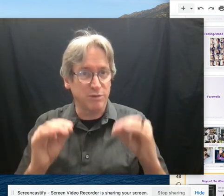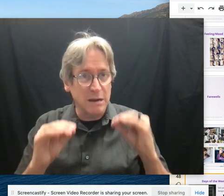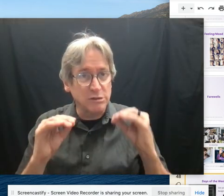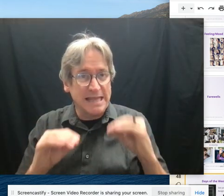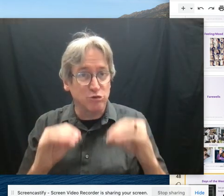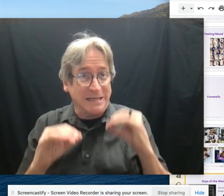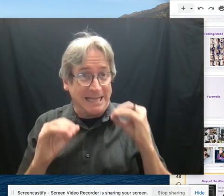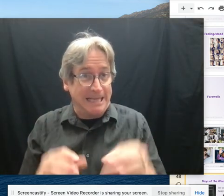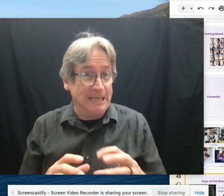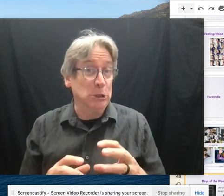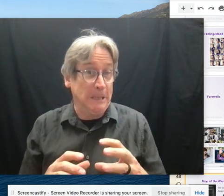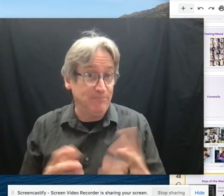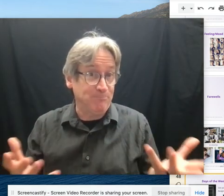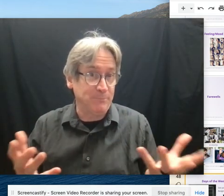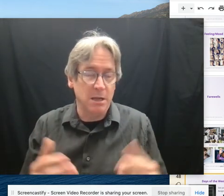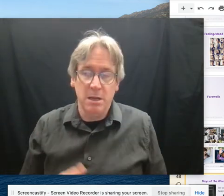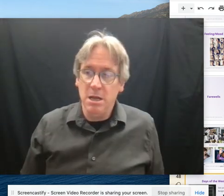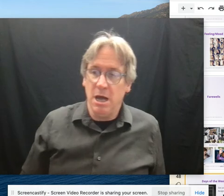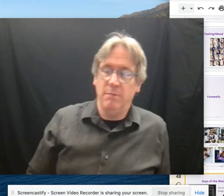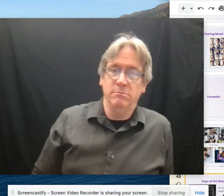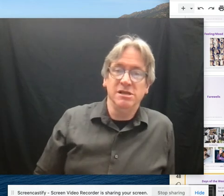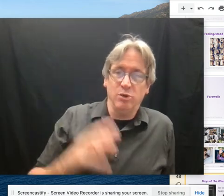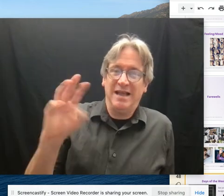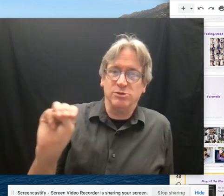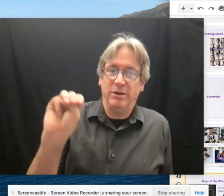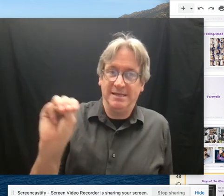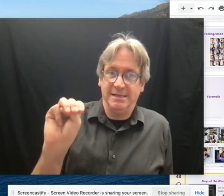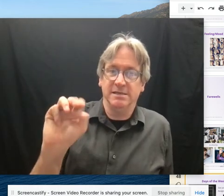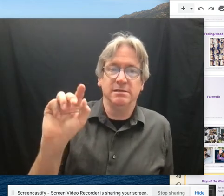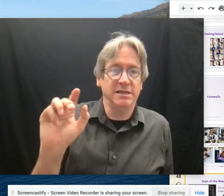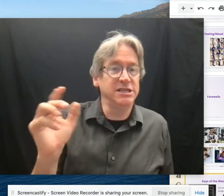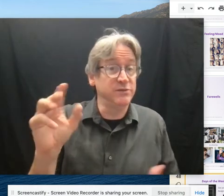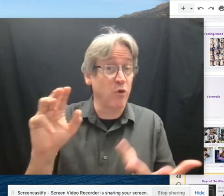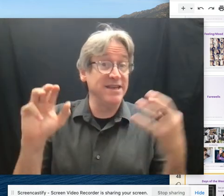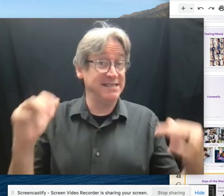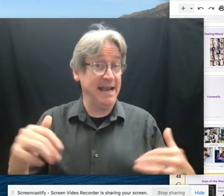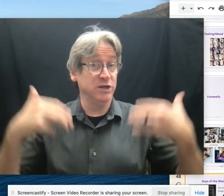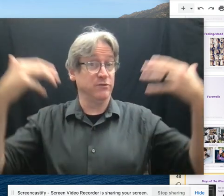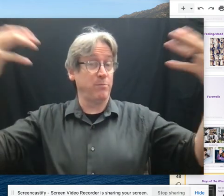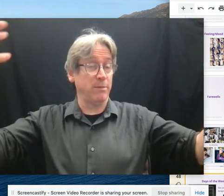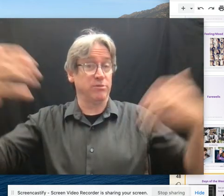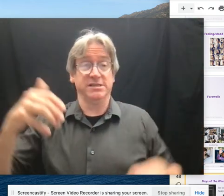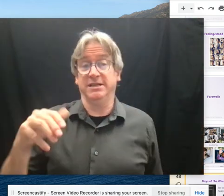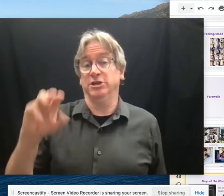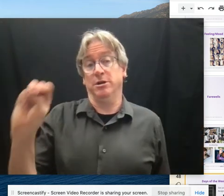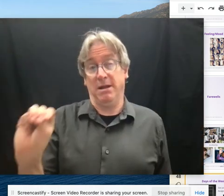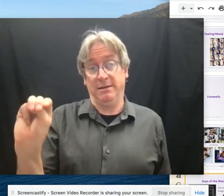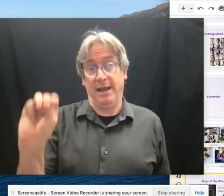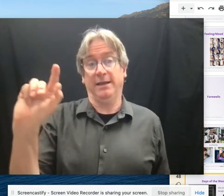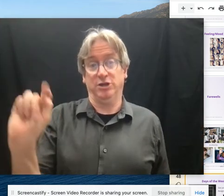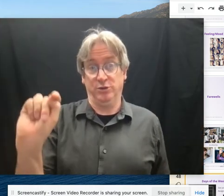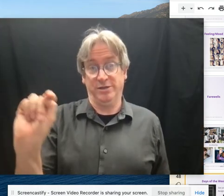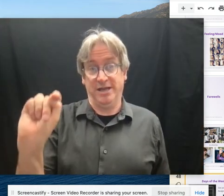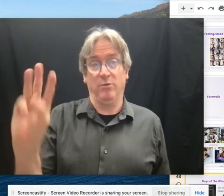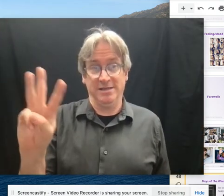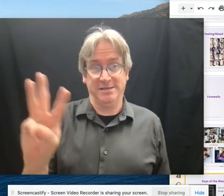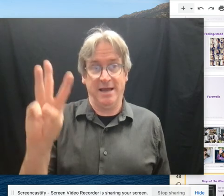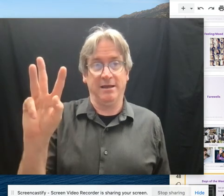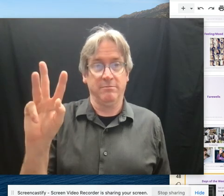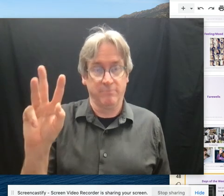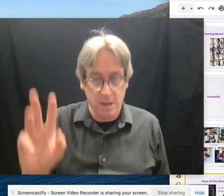just pronounce things really clearly. So that's what this is. This is for the stage for public presentation. Monday,